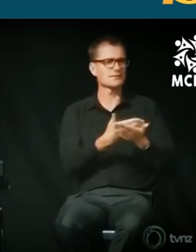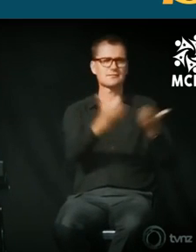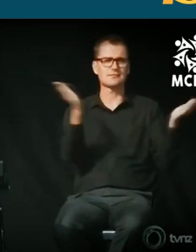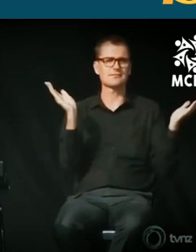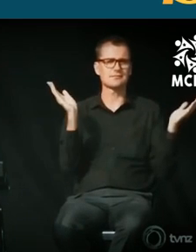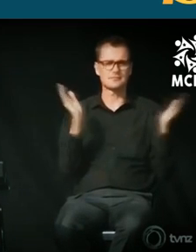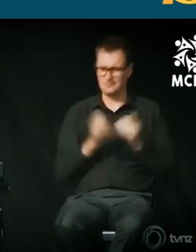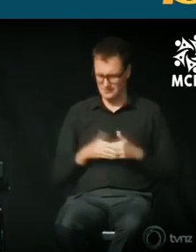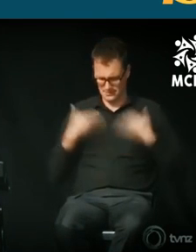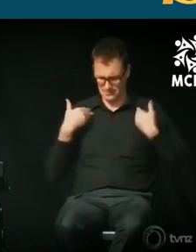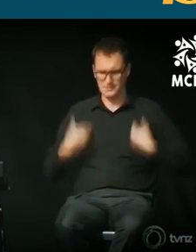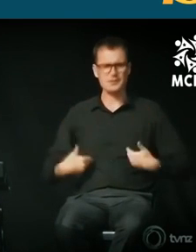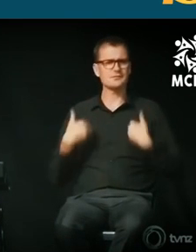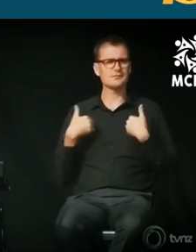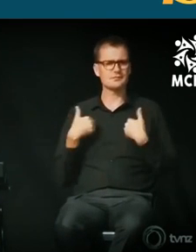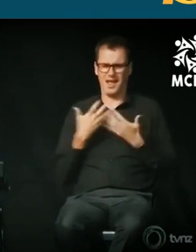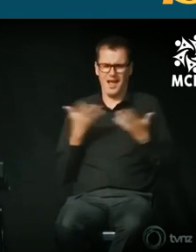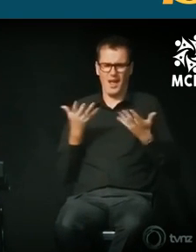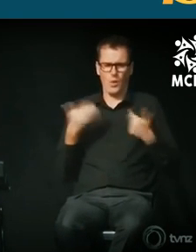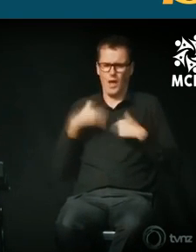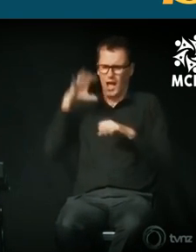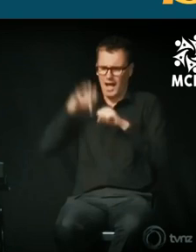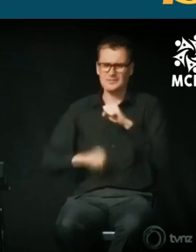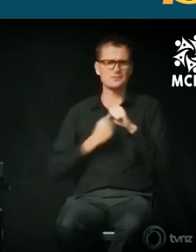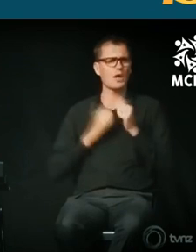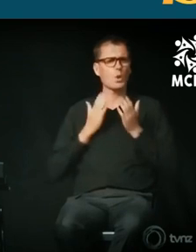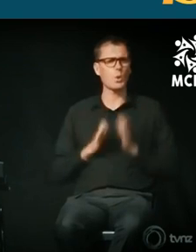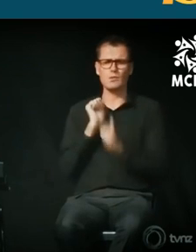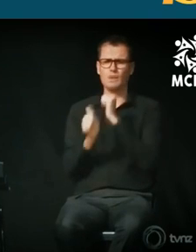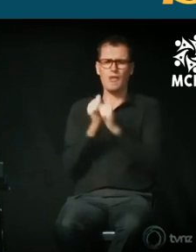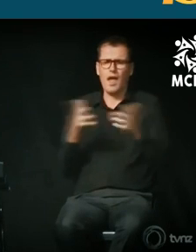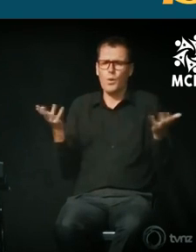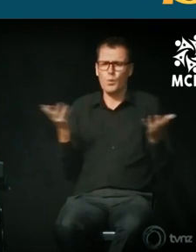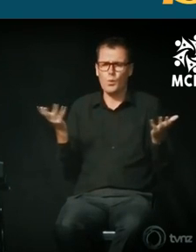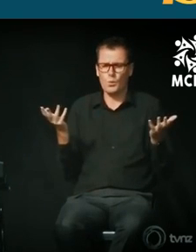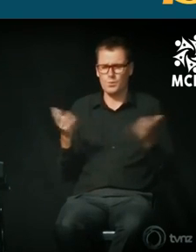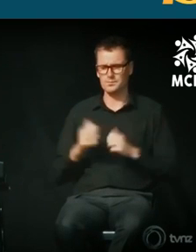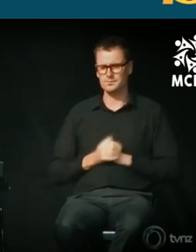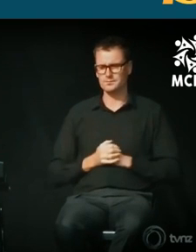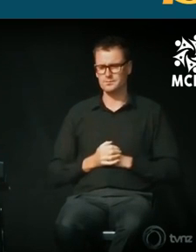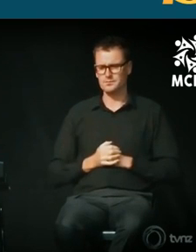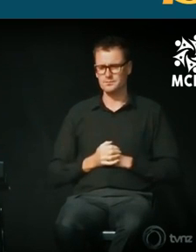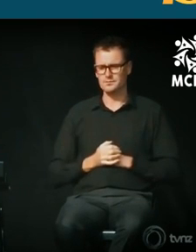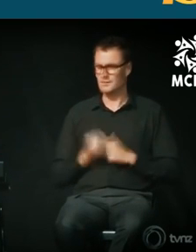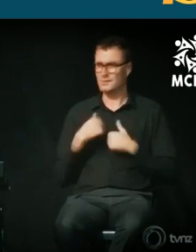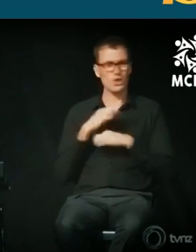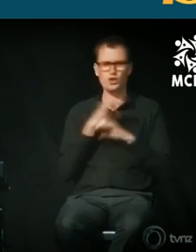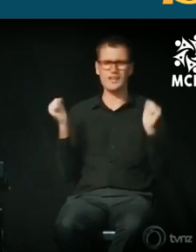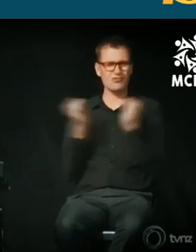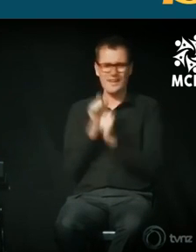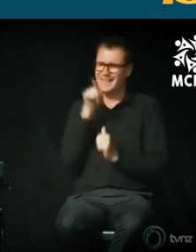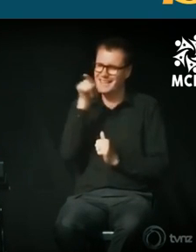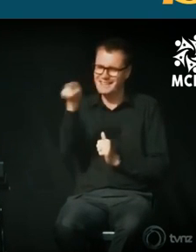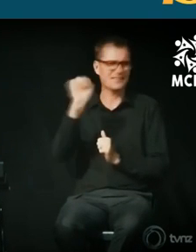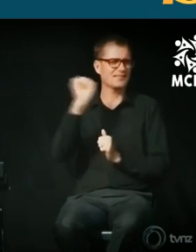How can I hate my human brother? I don't agree with what he has